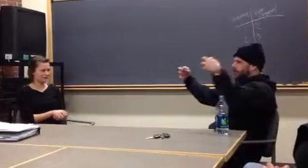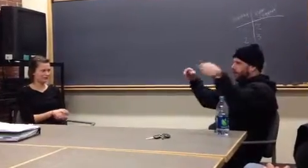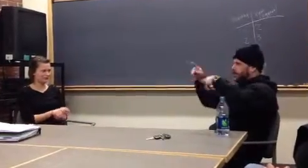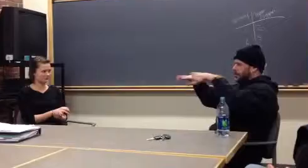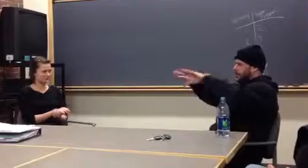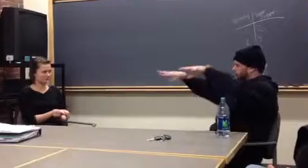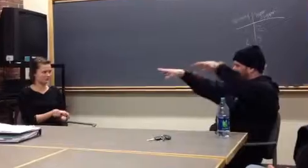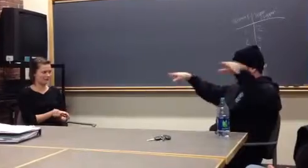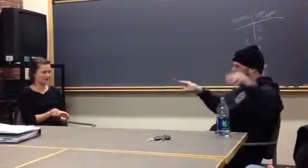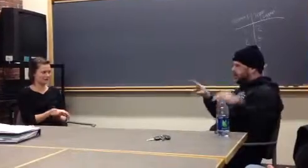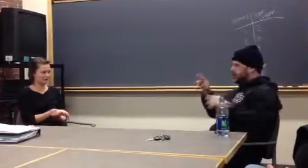People set out.